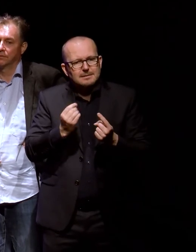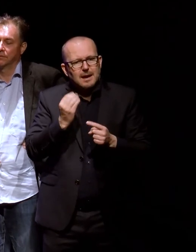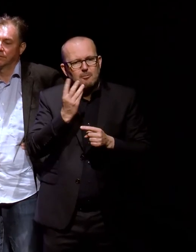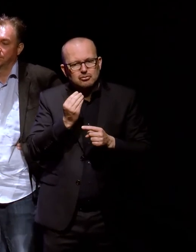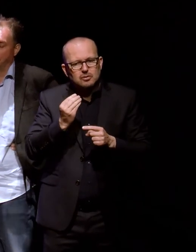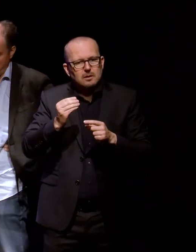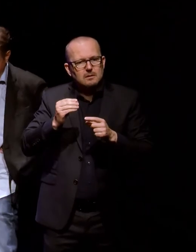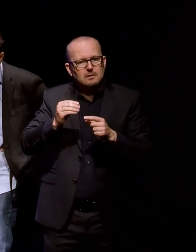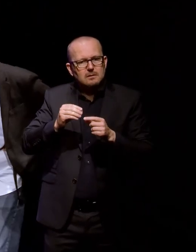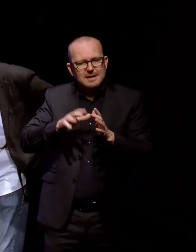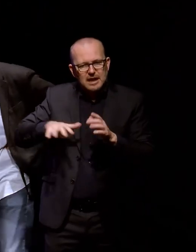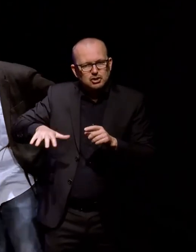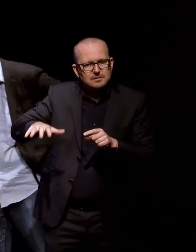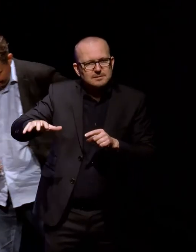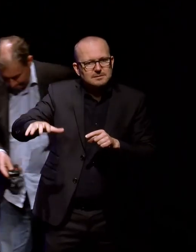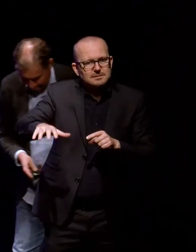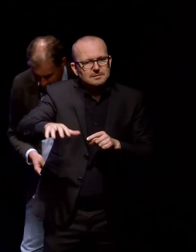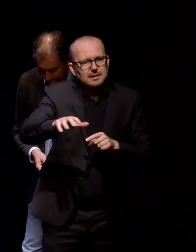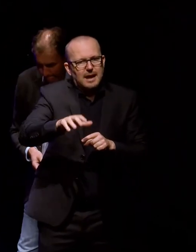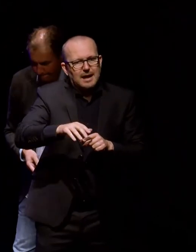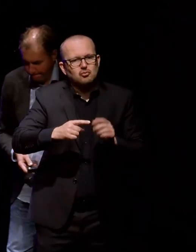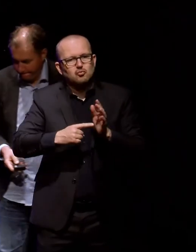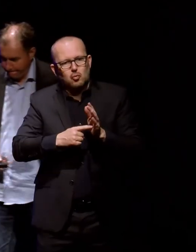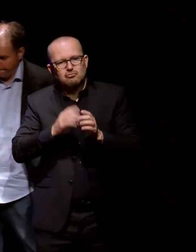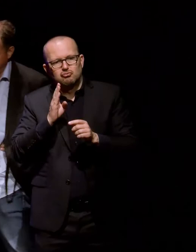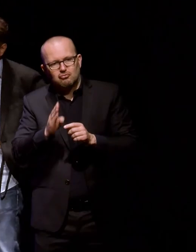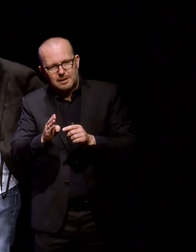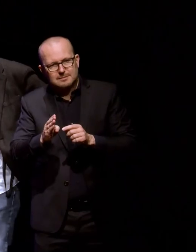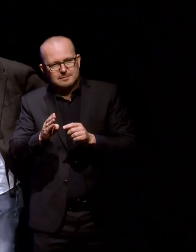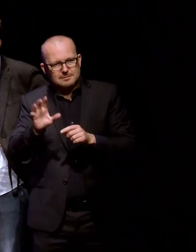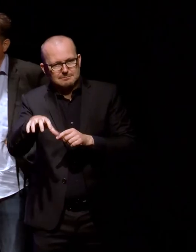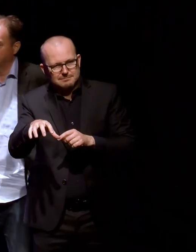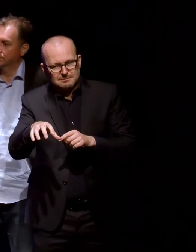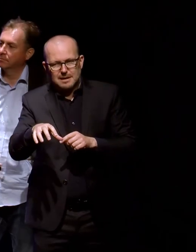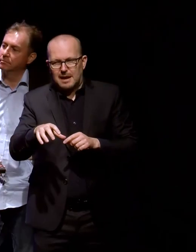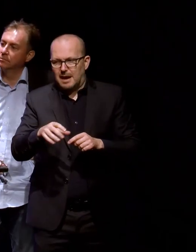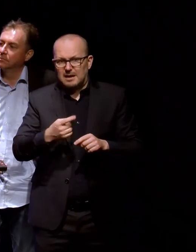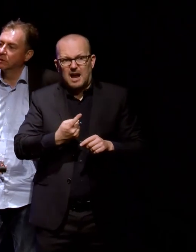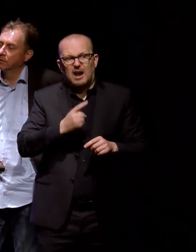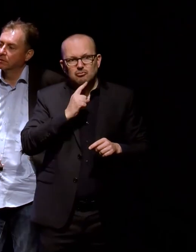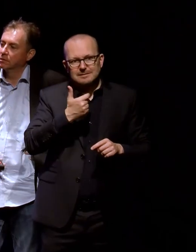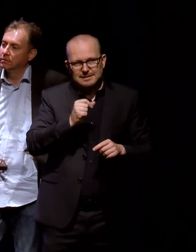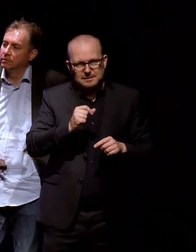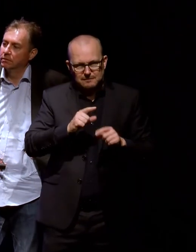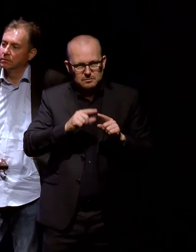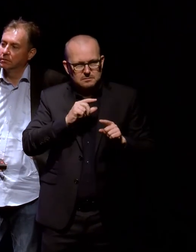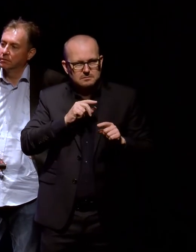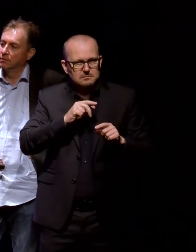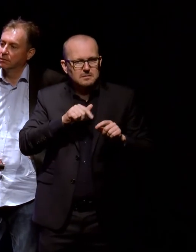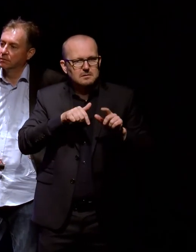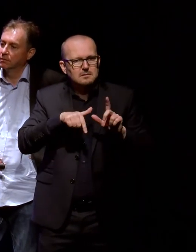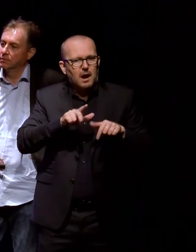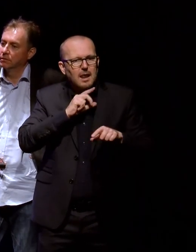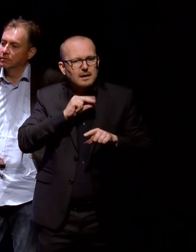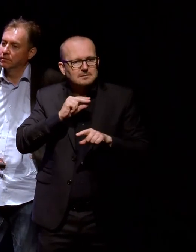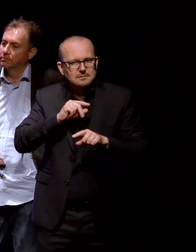Islander nations, and more than 600 dialects. So doing things in language is